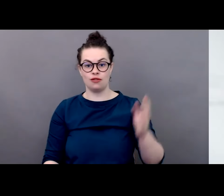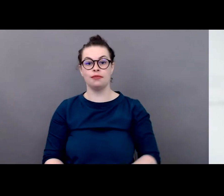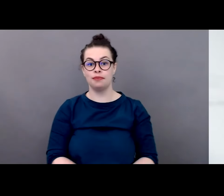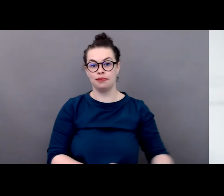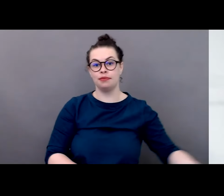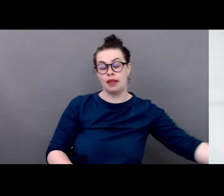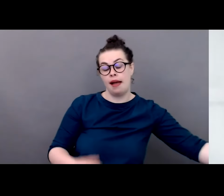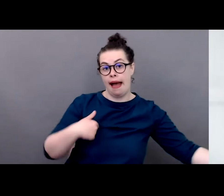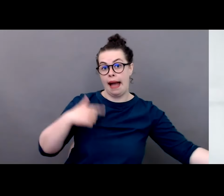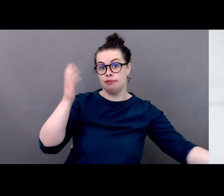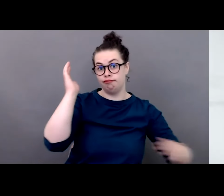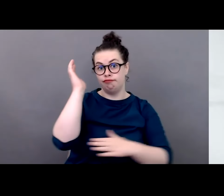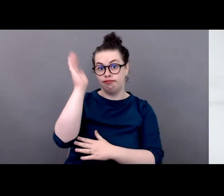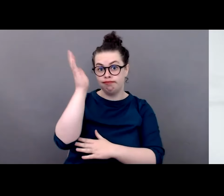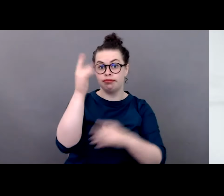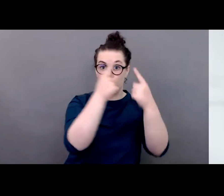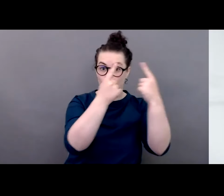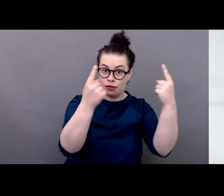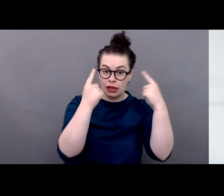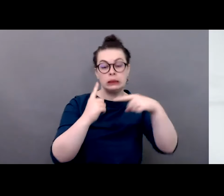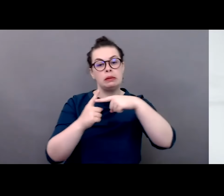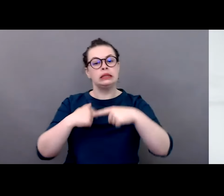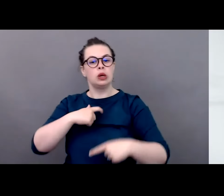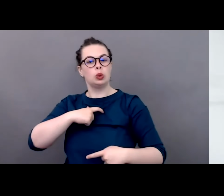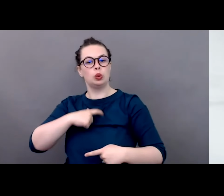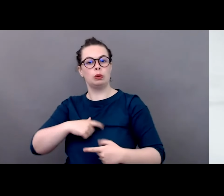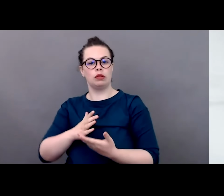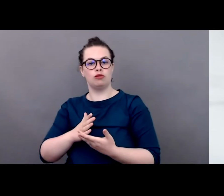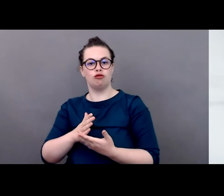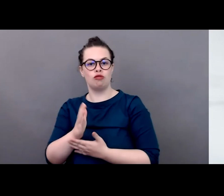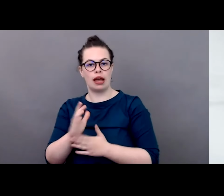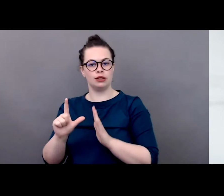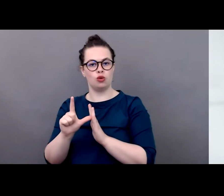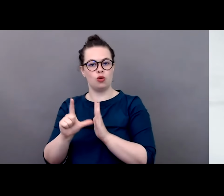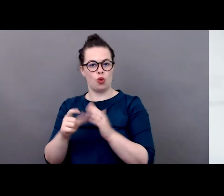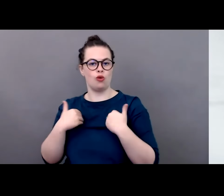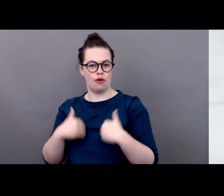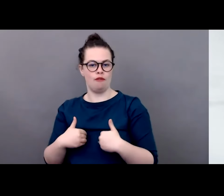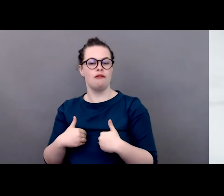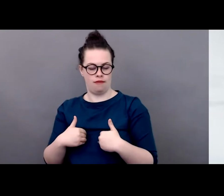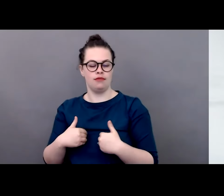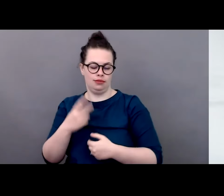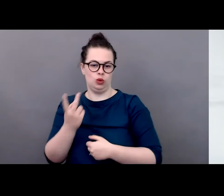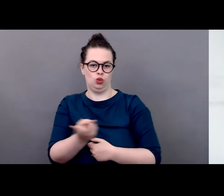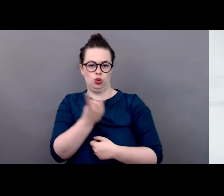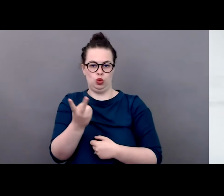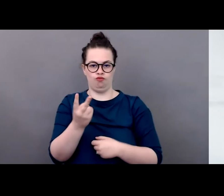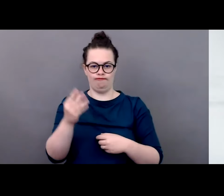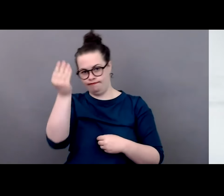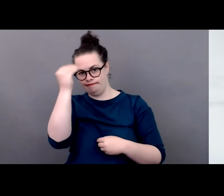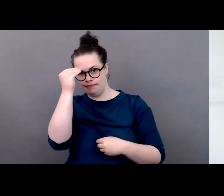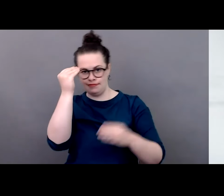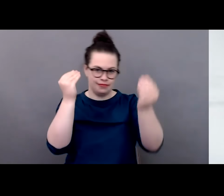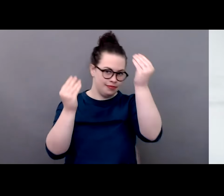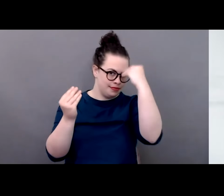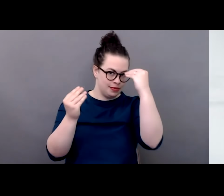lawyer. So I have seen how the process of appearing